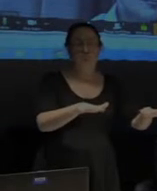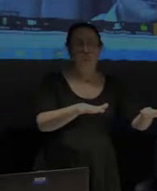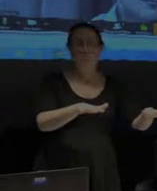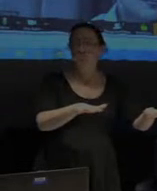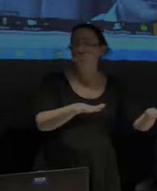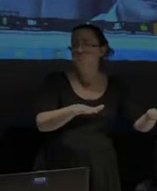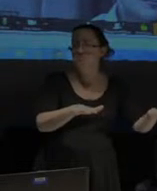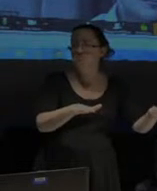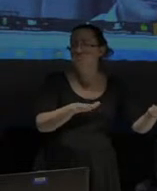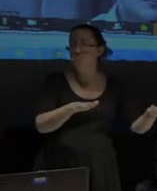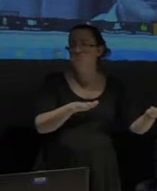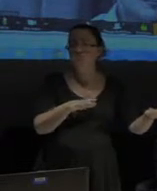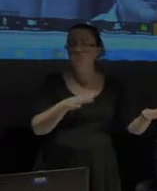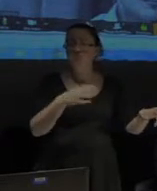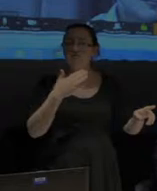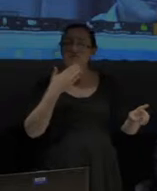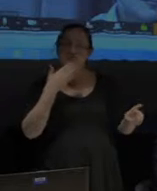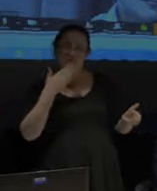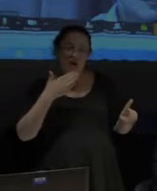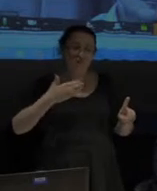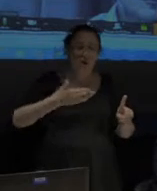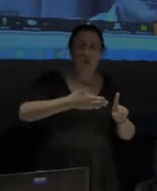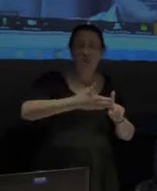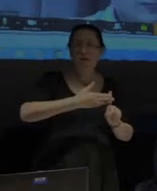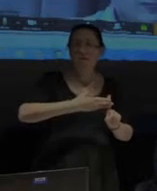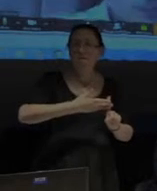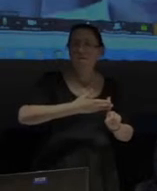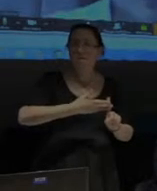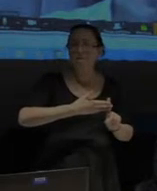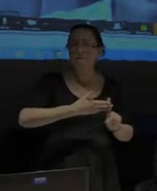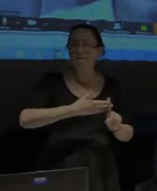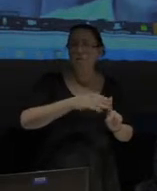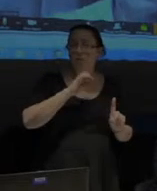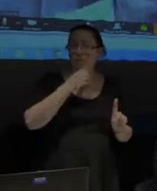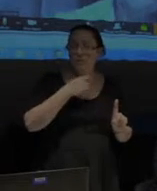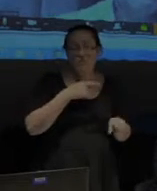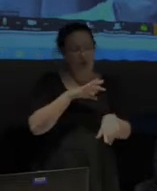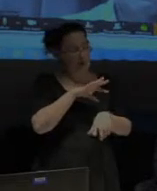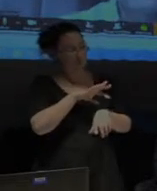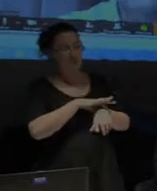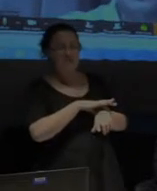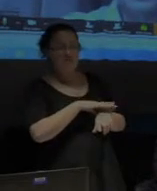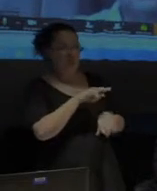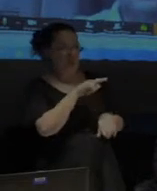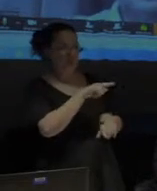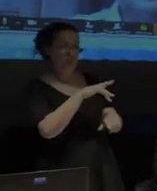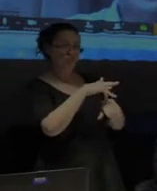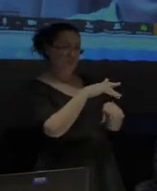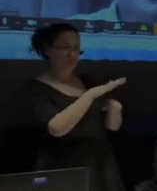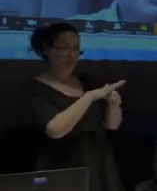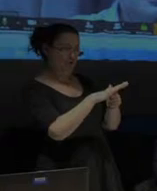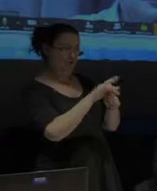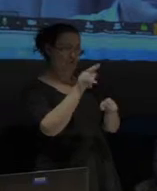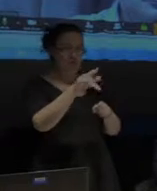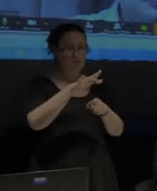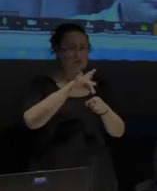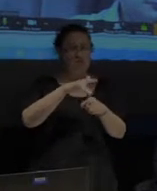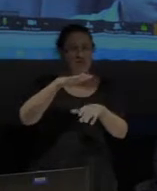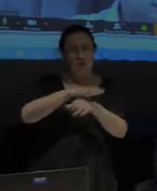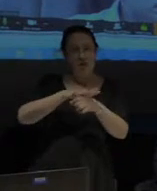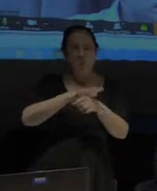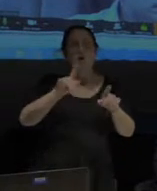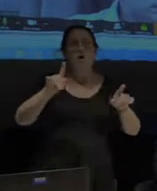suspect could be the stereotypes of what apprentices look like in various professions. And in terms